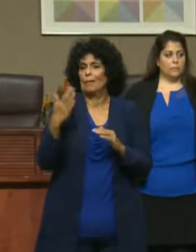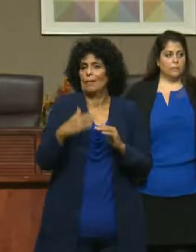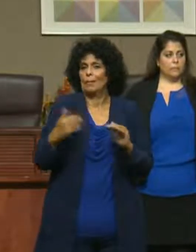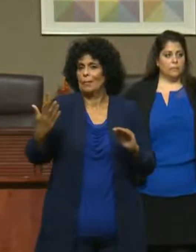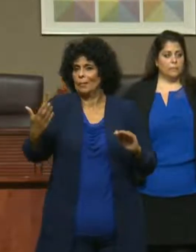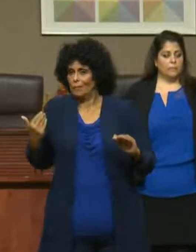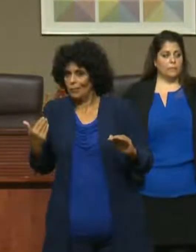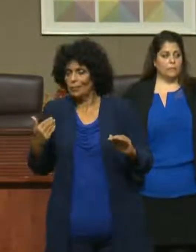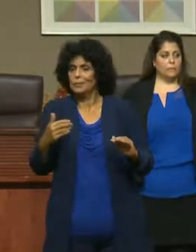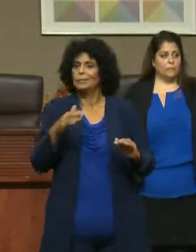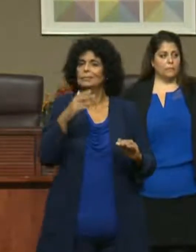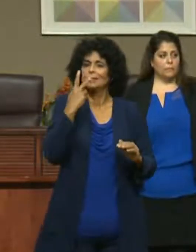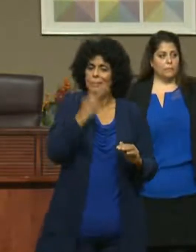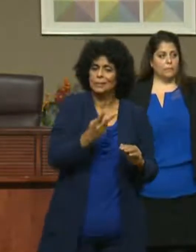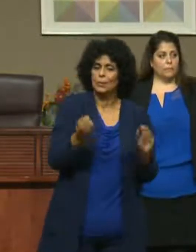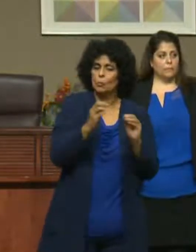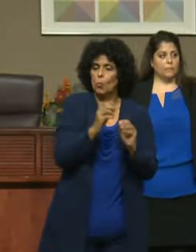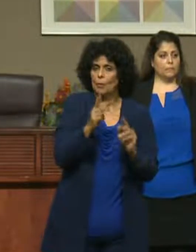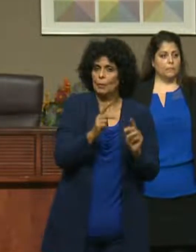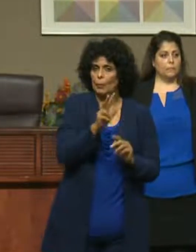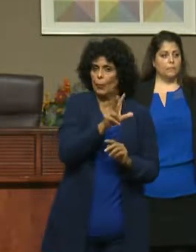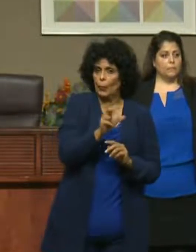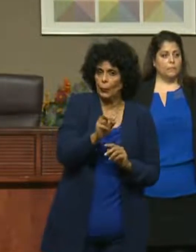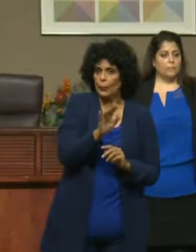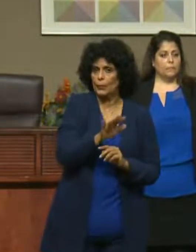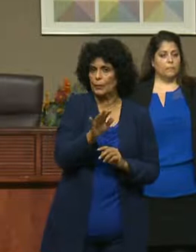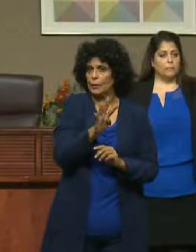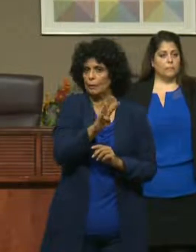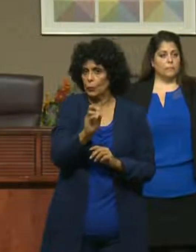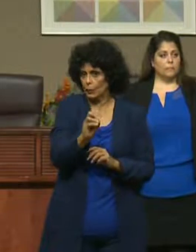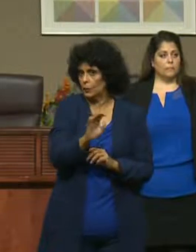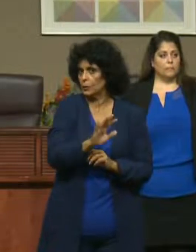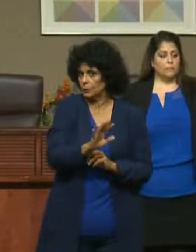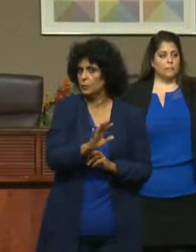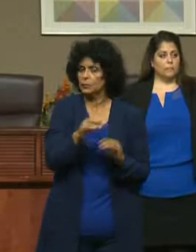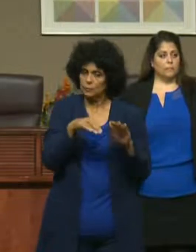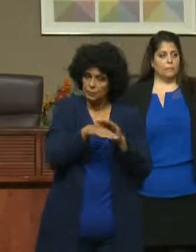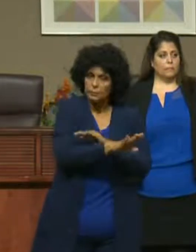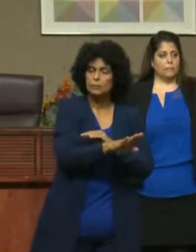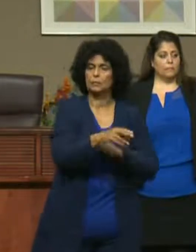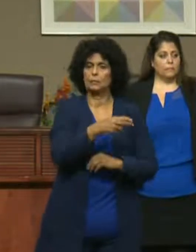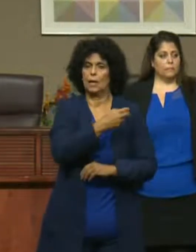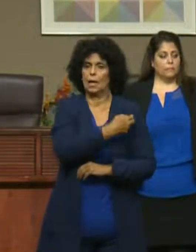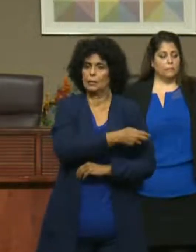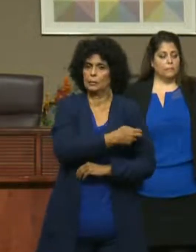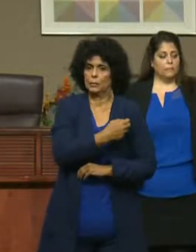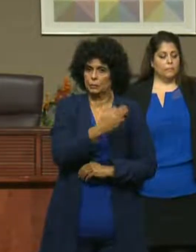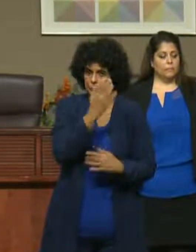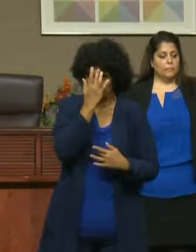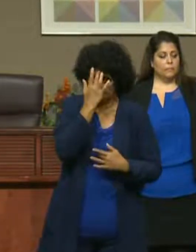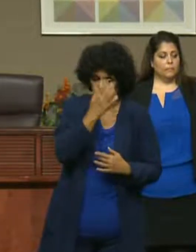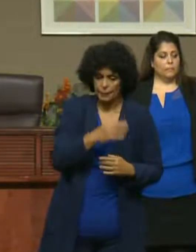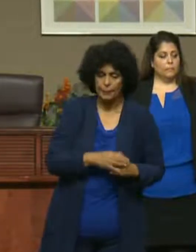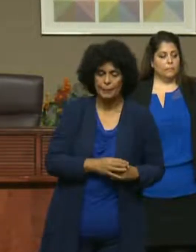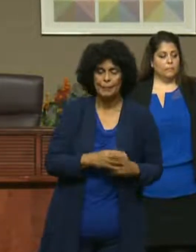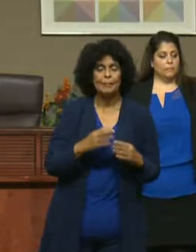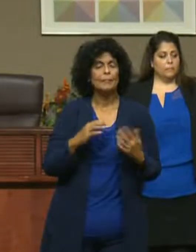what hospitalization are getting younger. The concern is now that we